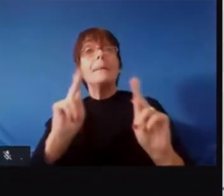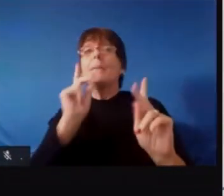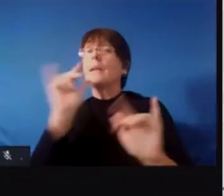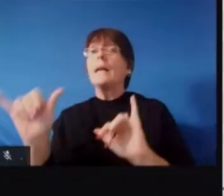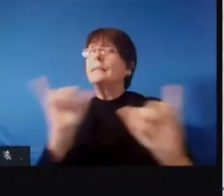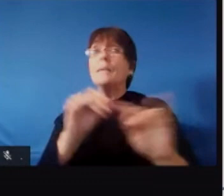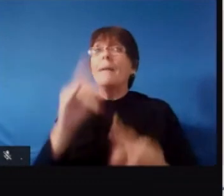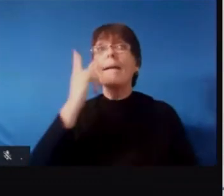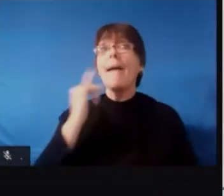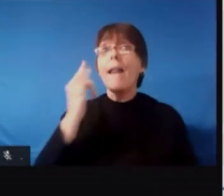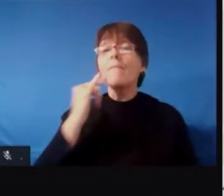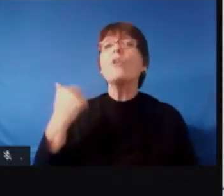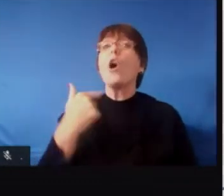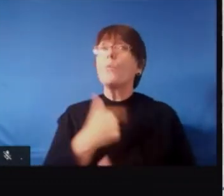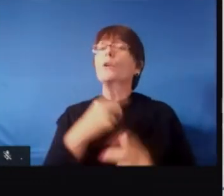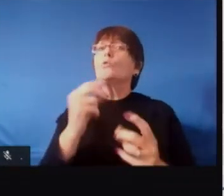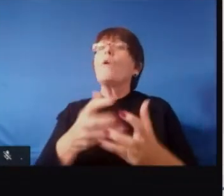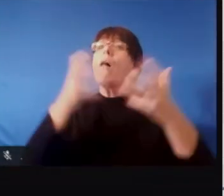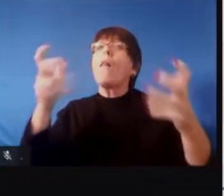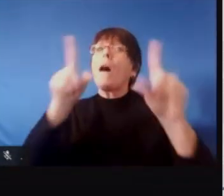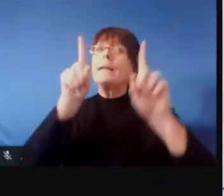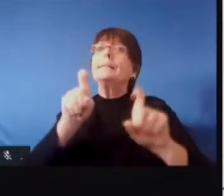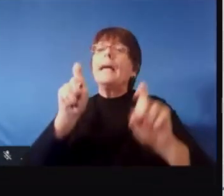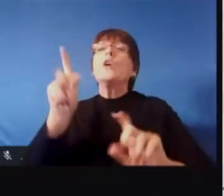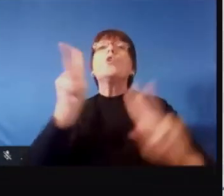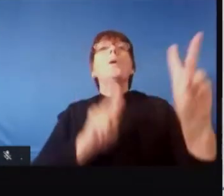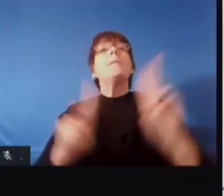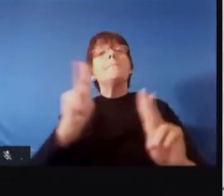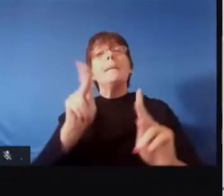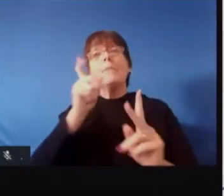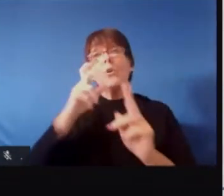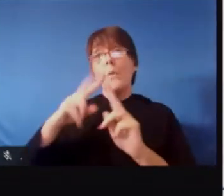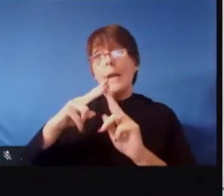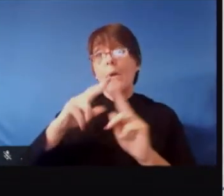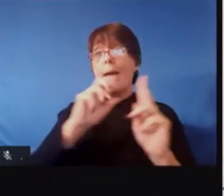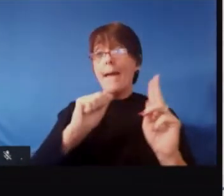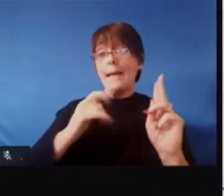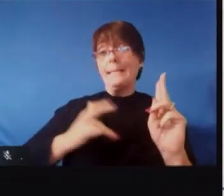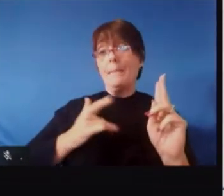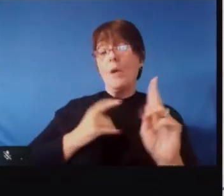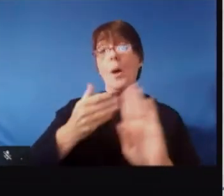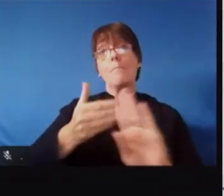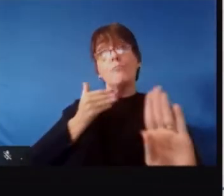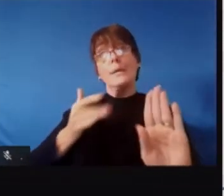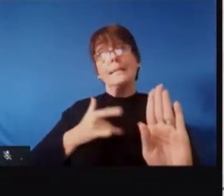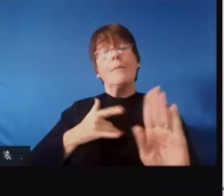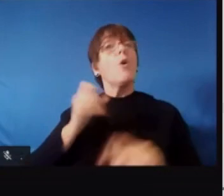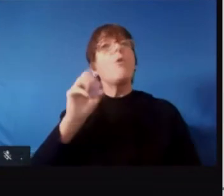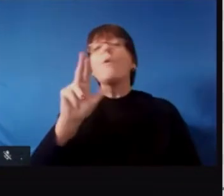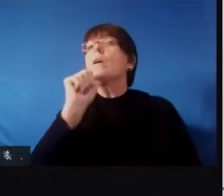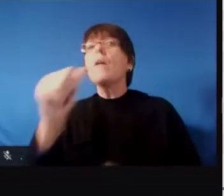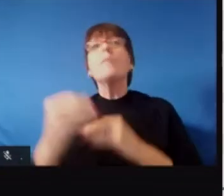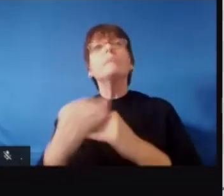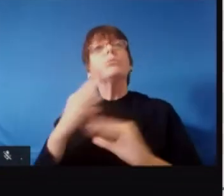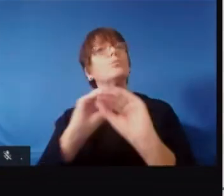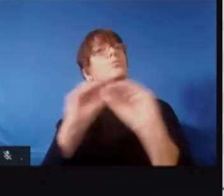California, where we do a great deal of testing of those who are either asymptomatic, pre-symptomatic, or not infected at